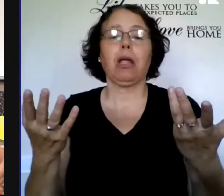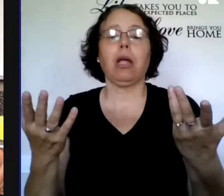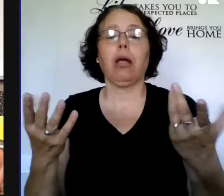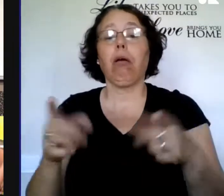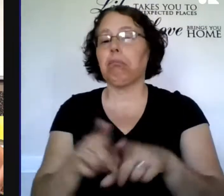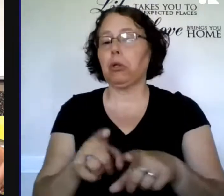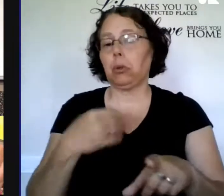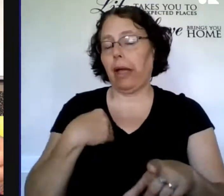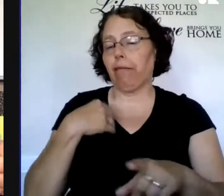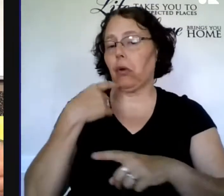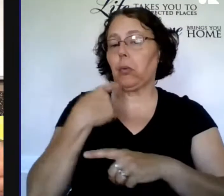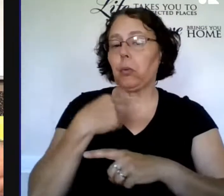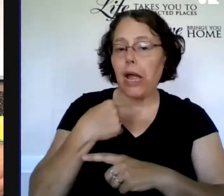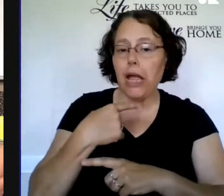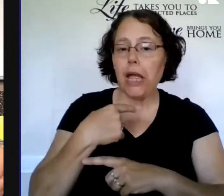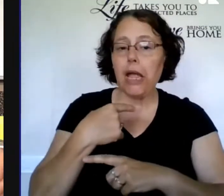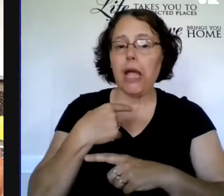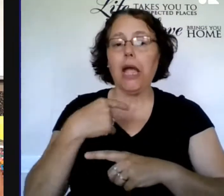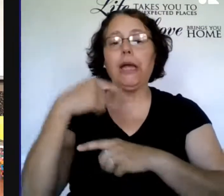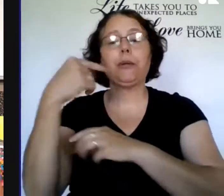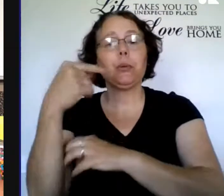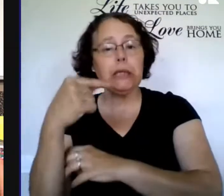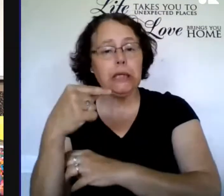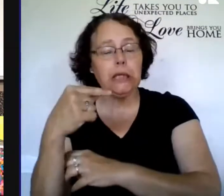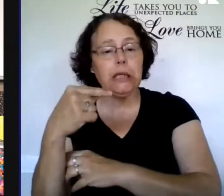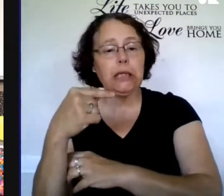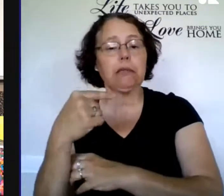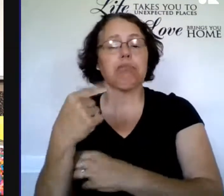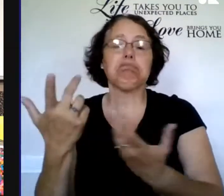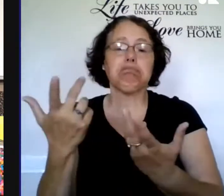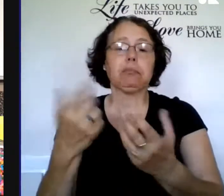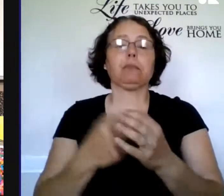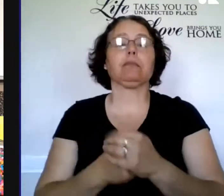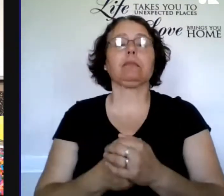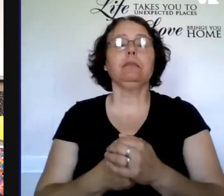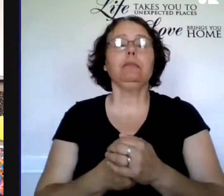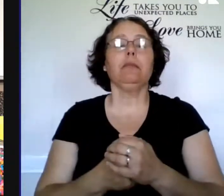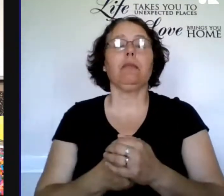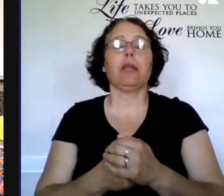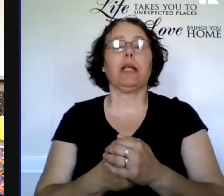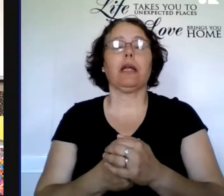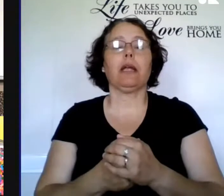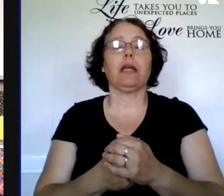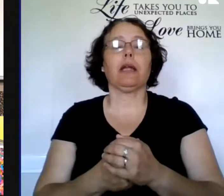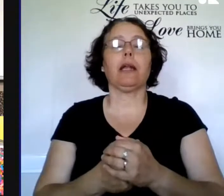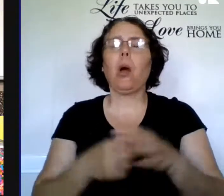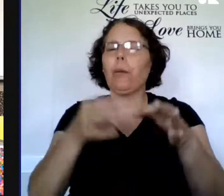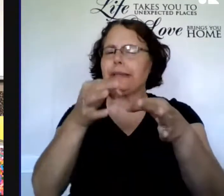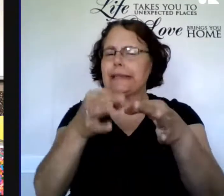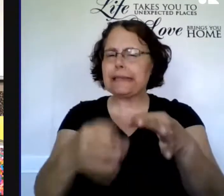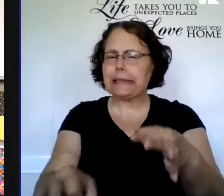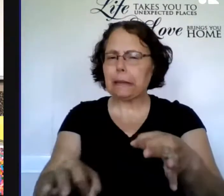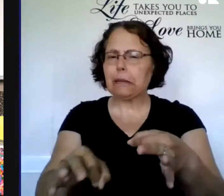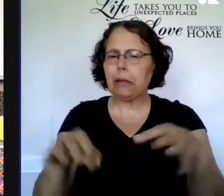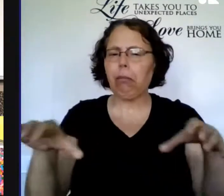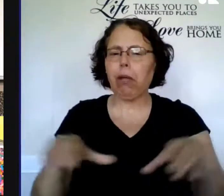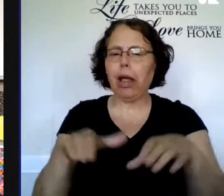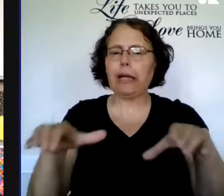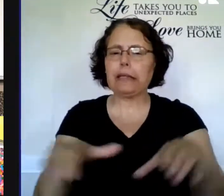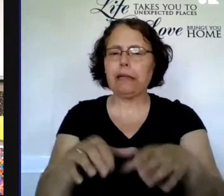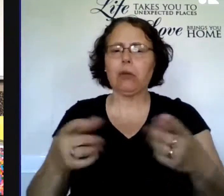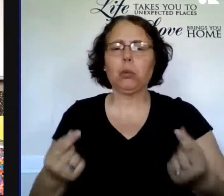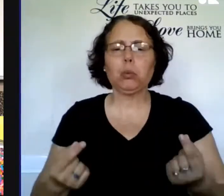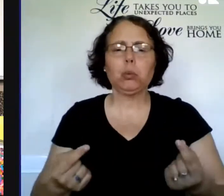red one, and also a green one. And so the simple activity that I saw that I'd